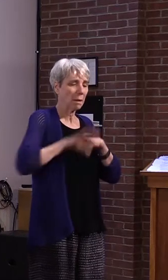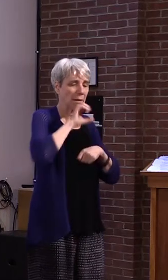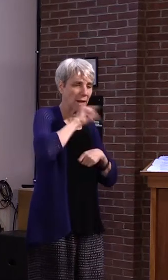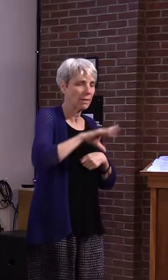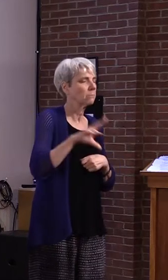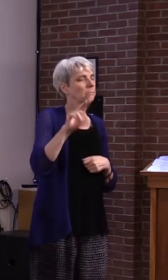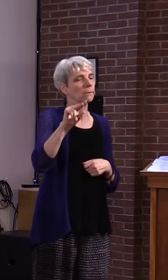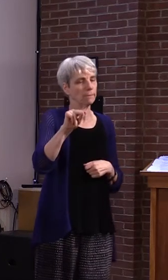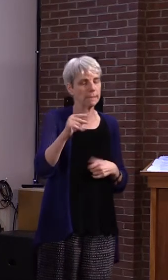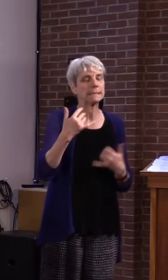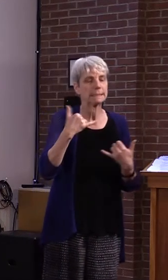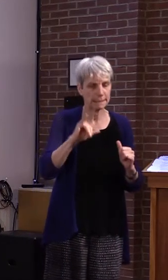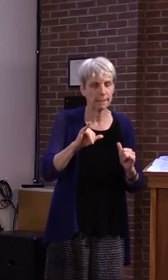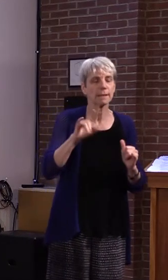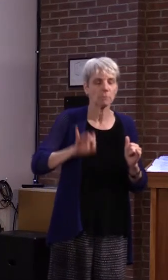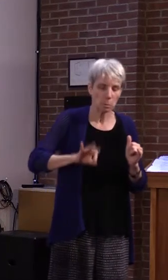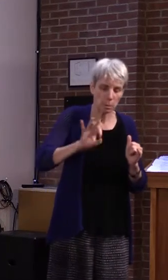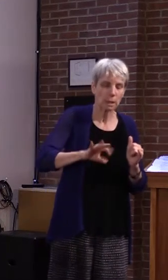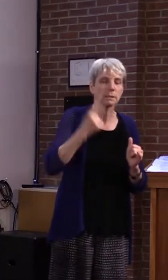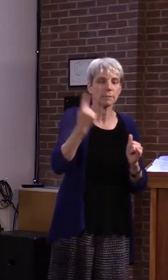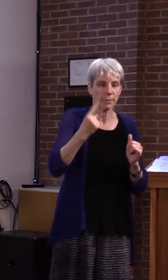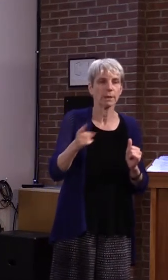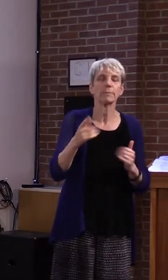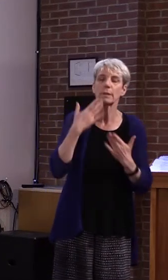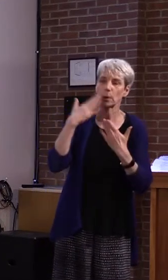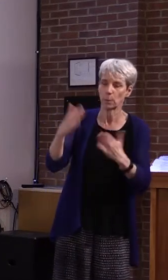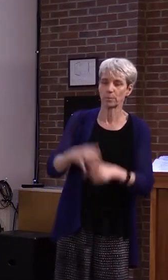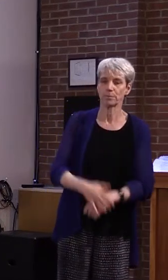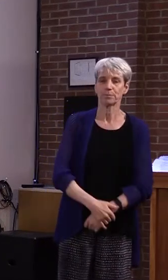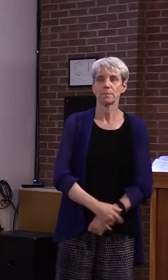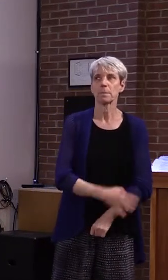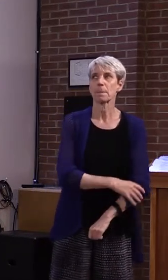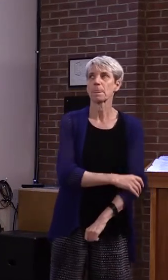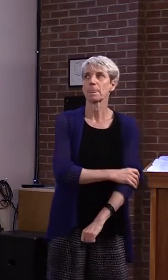for me. Thanks.